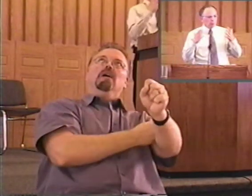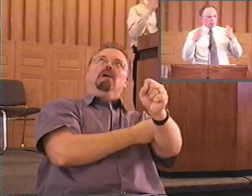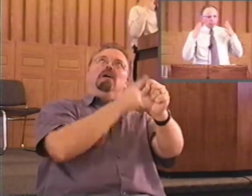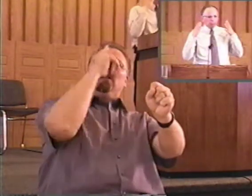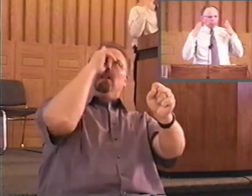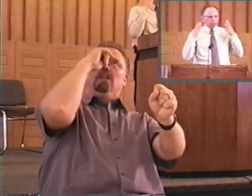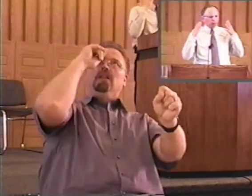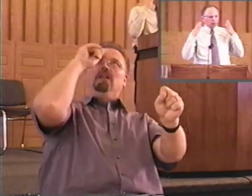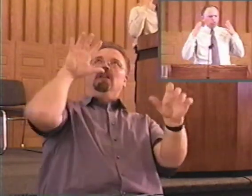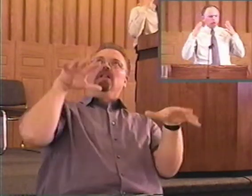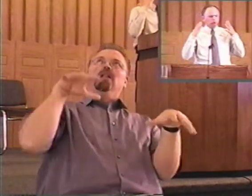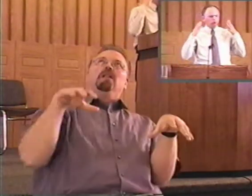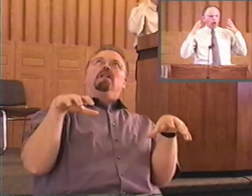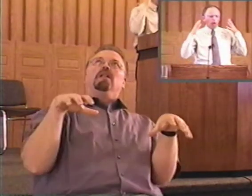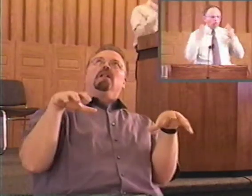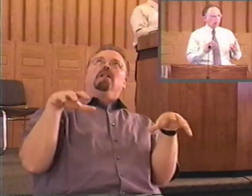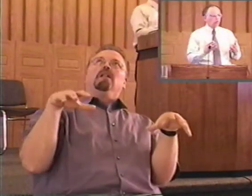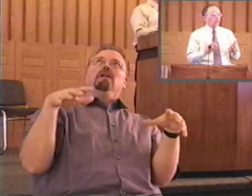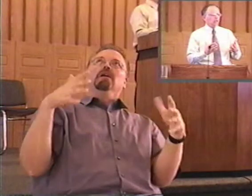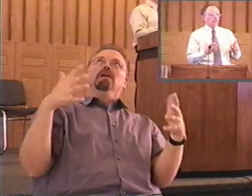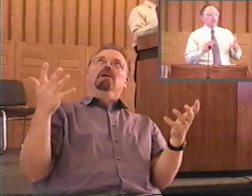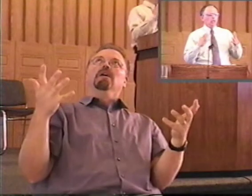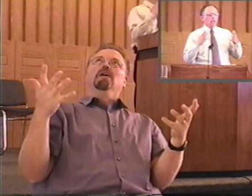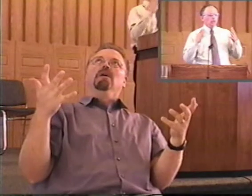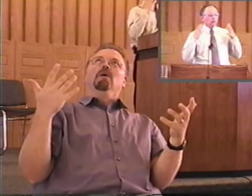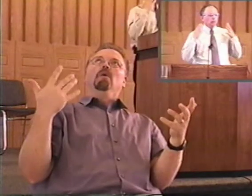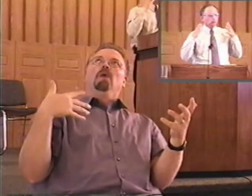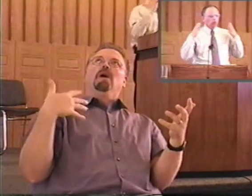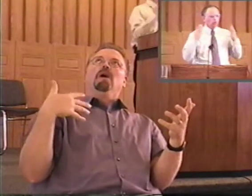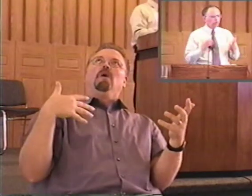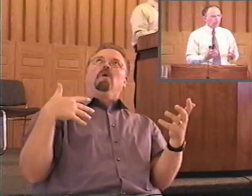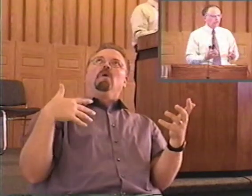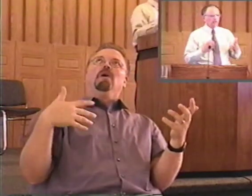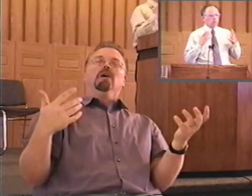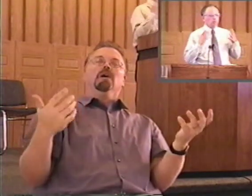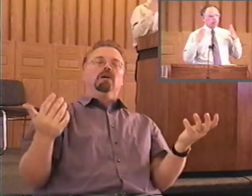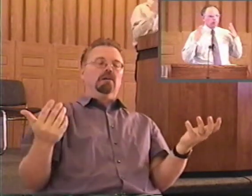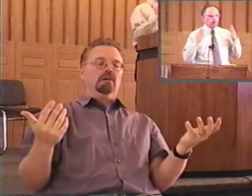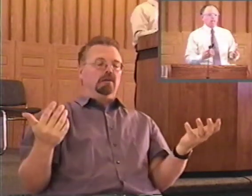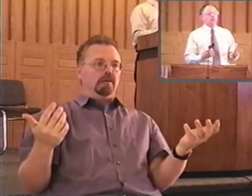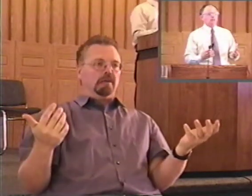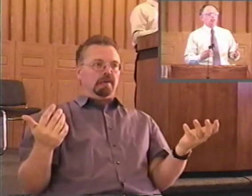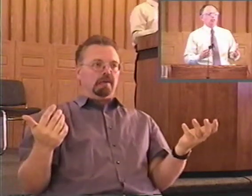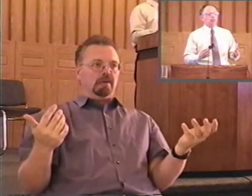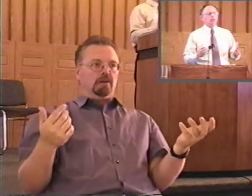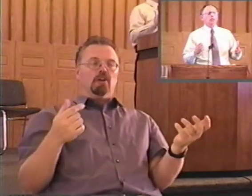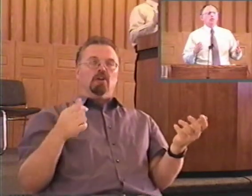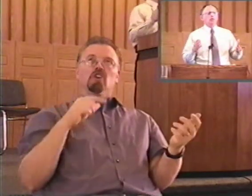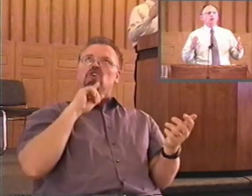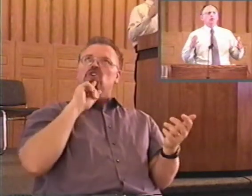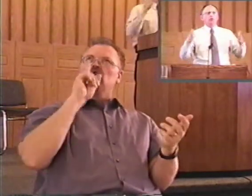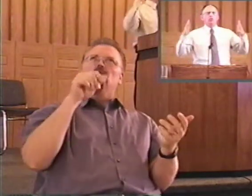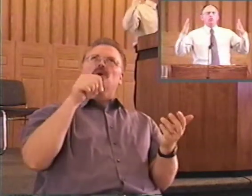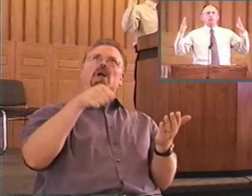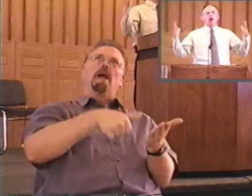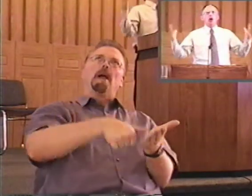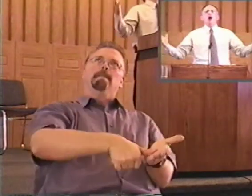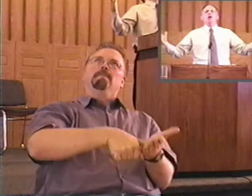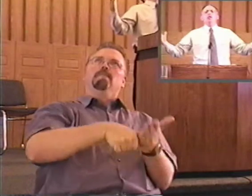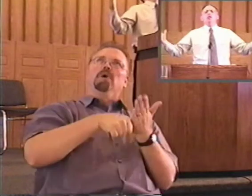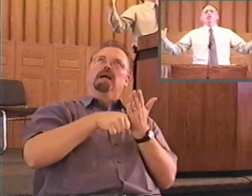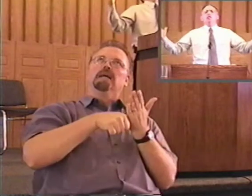I mean, are you so totally, totally impressed